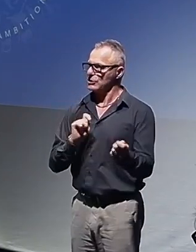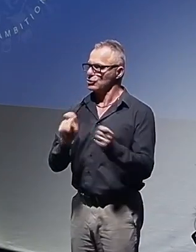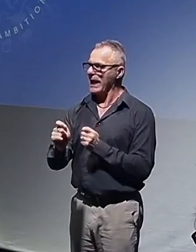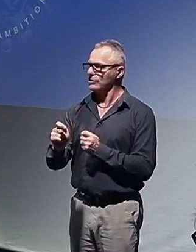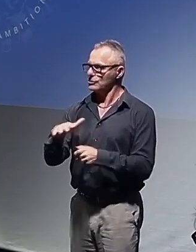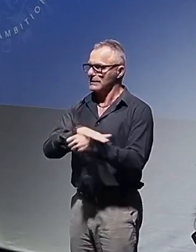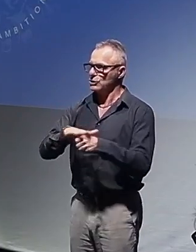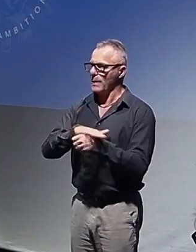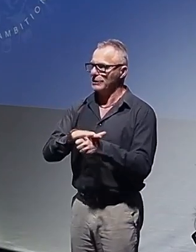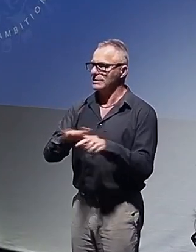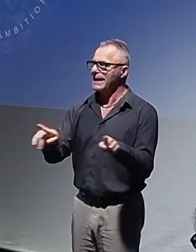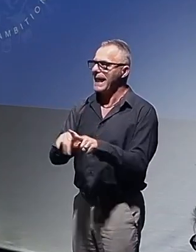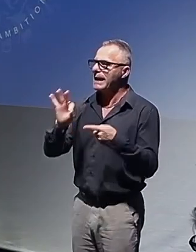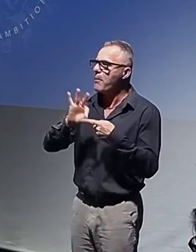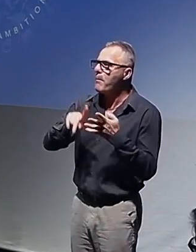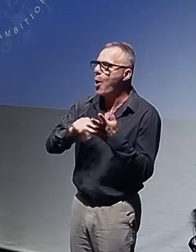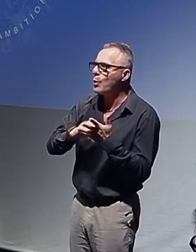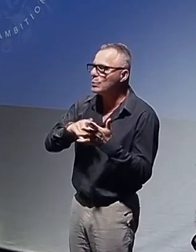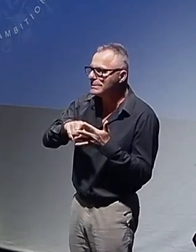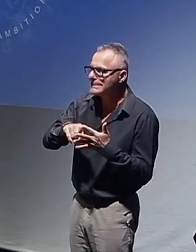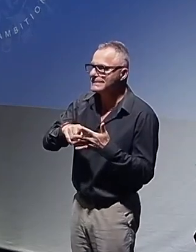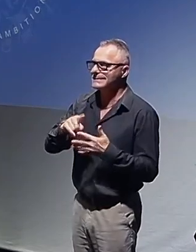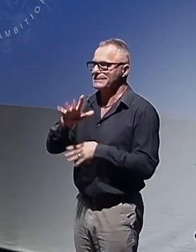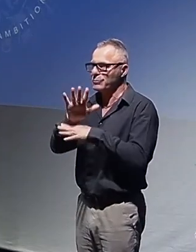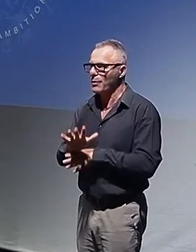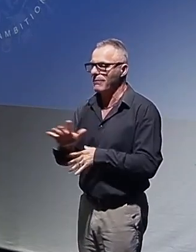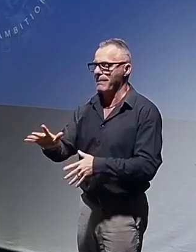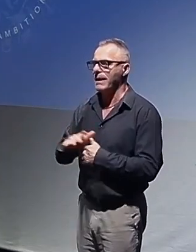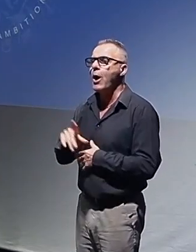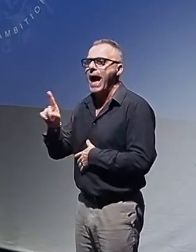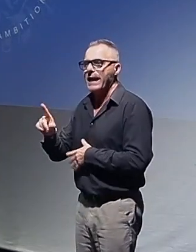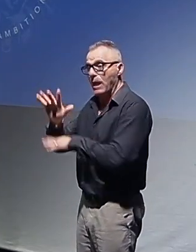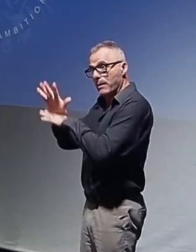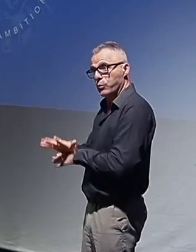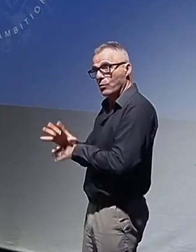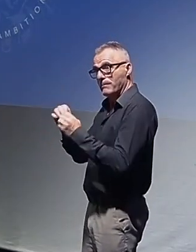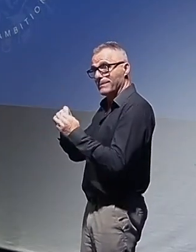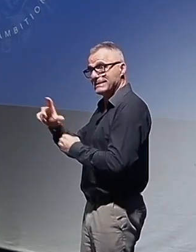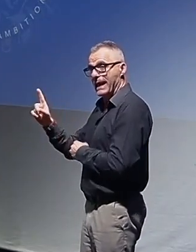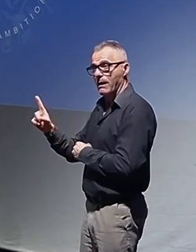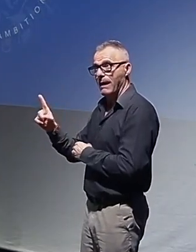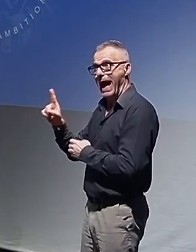Pose and the way we're going forwards, like what it feels like to be a girl right now is amazing on BBC iPlayer.